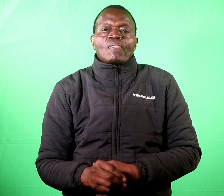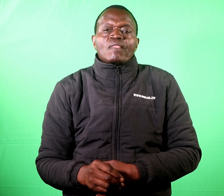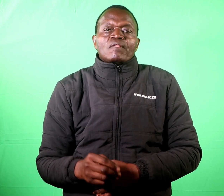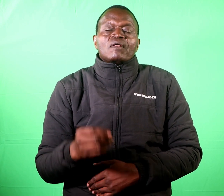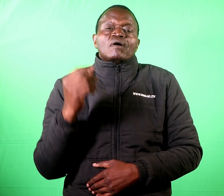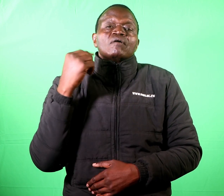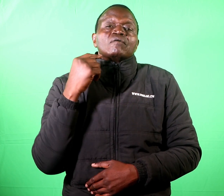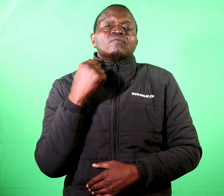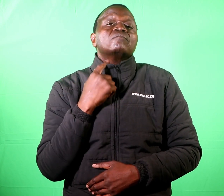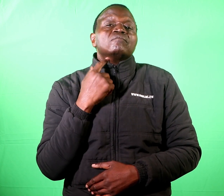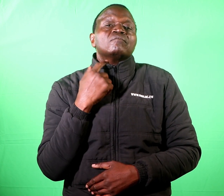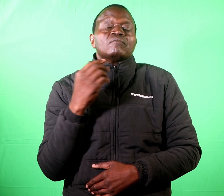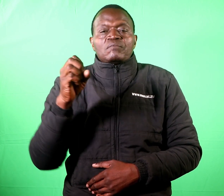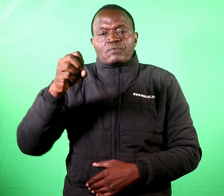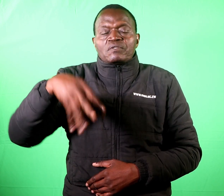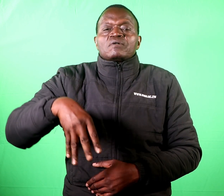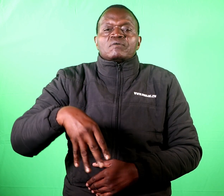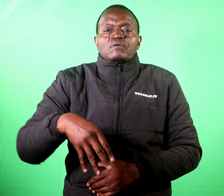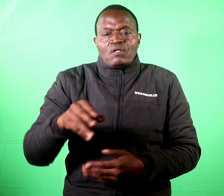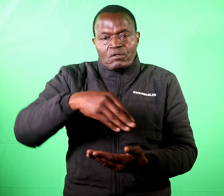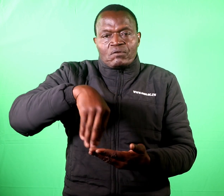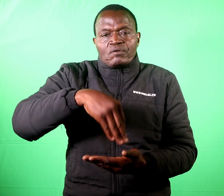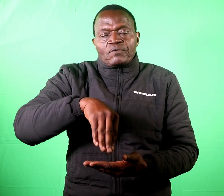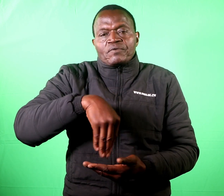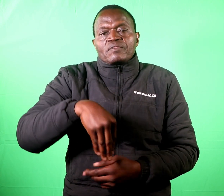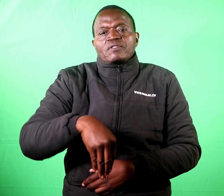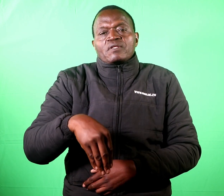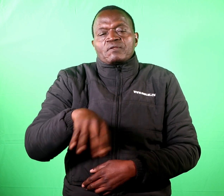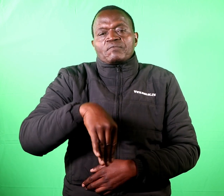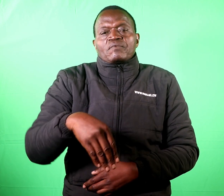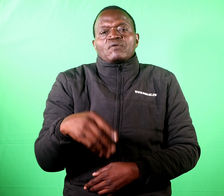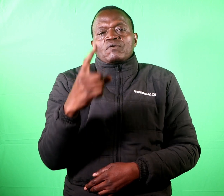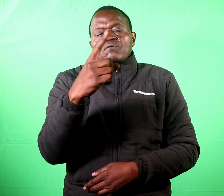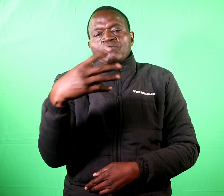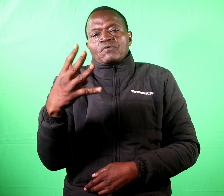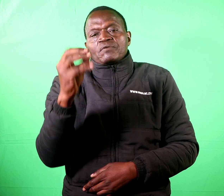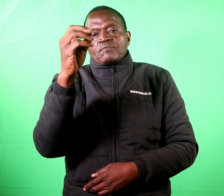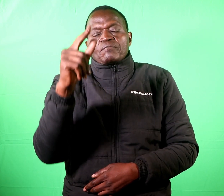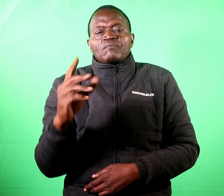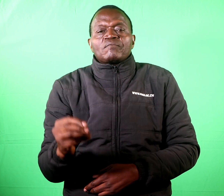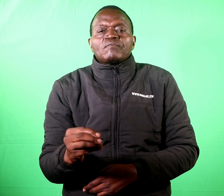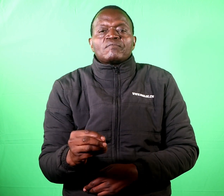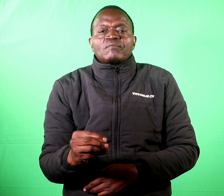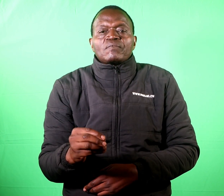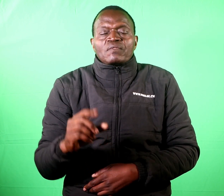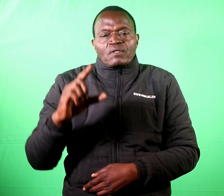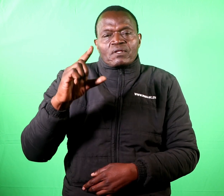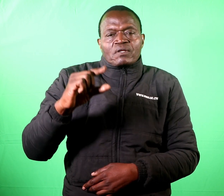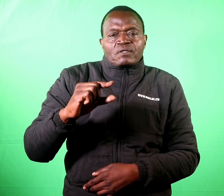South, located within premises, 14%, less than